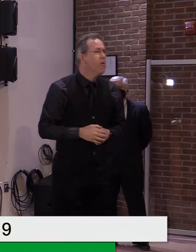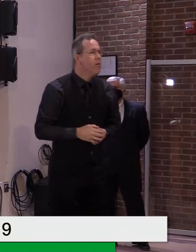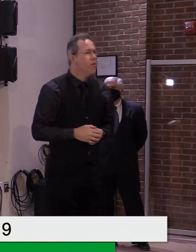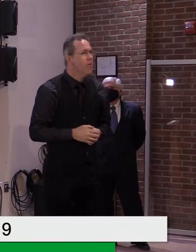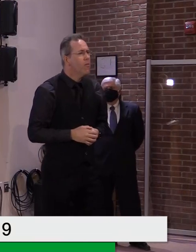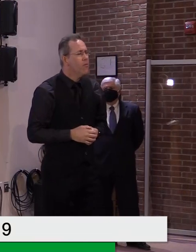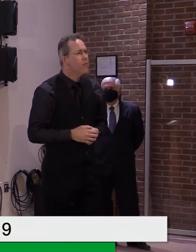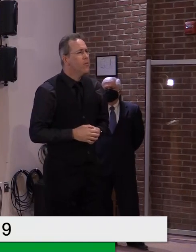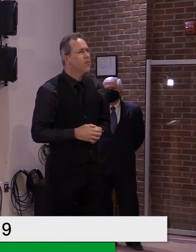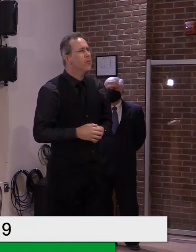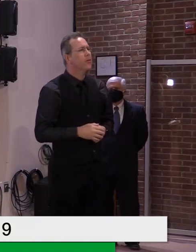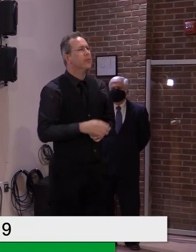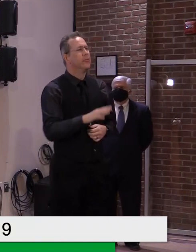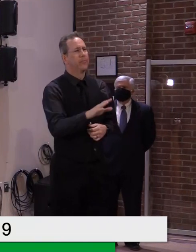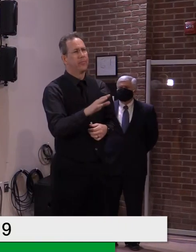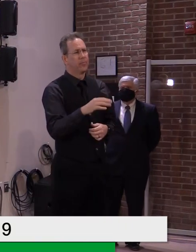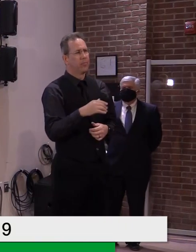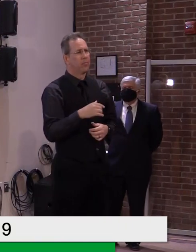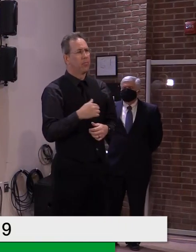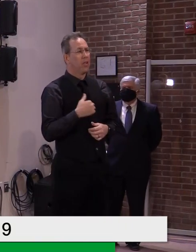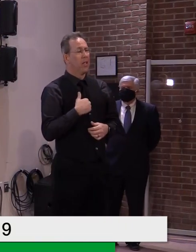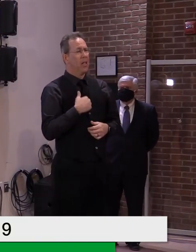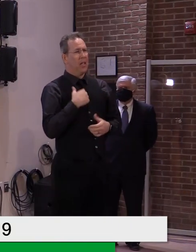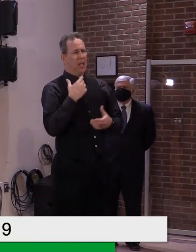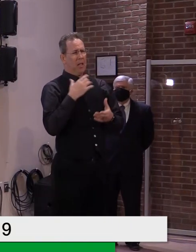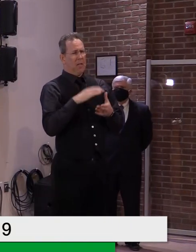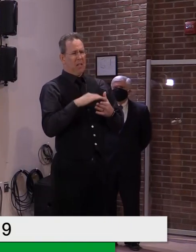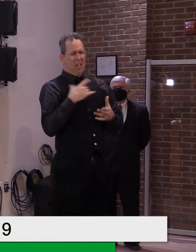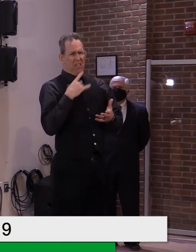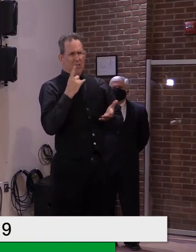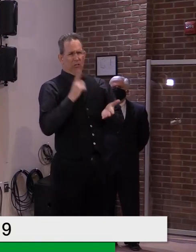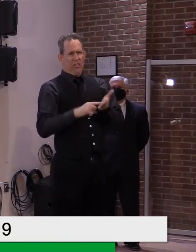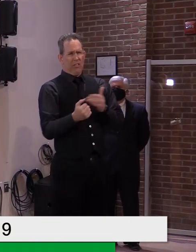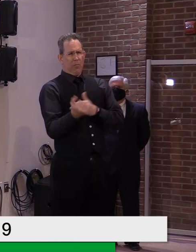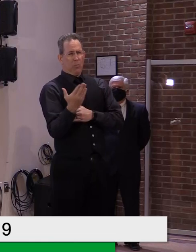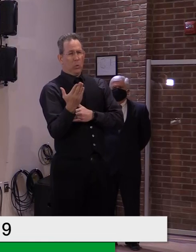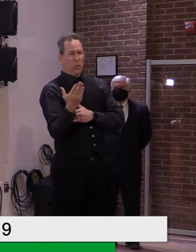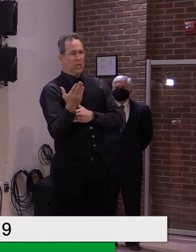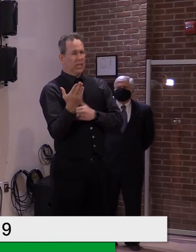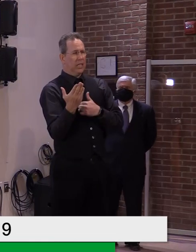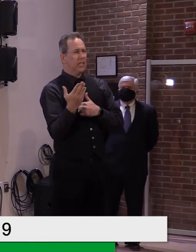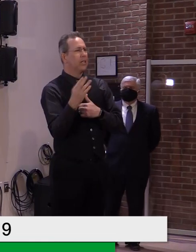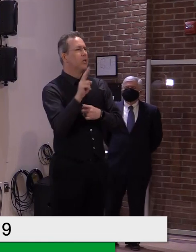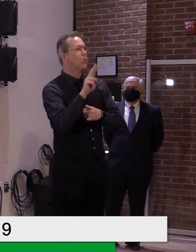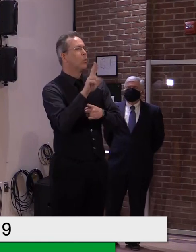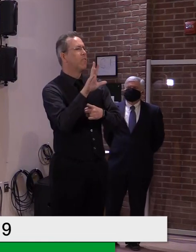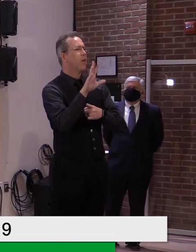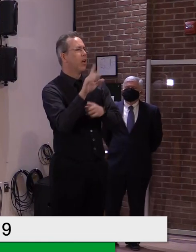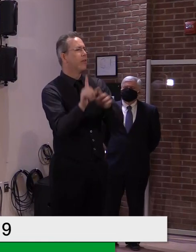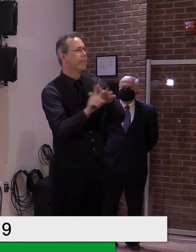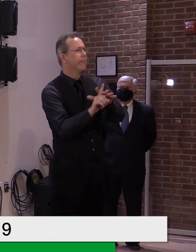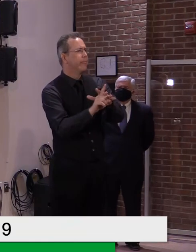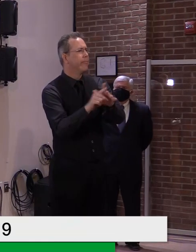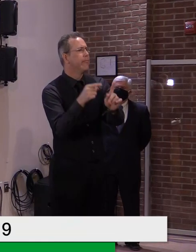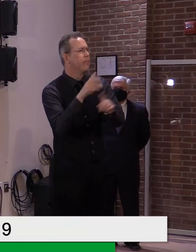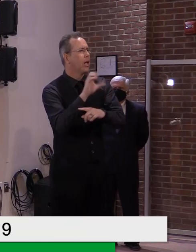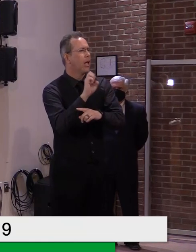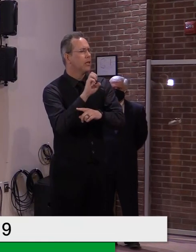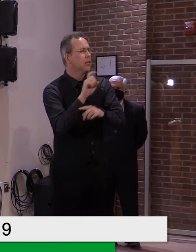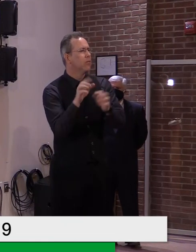point in time, and we just checked this morning, there are 25 cases that